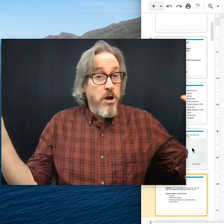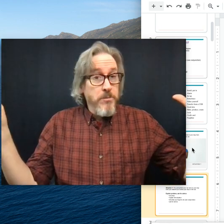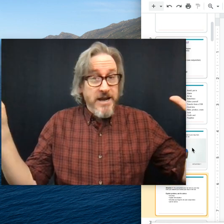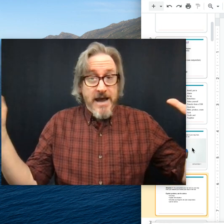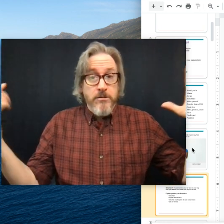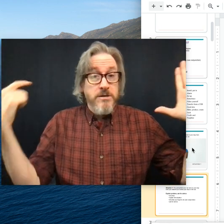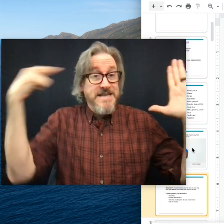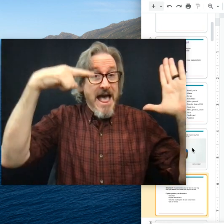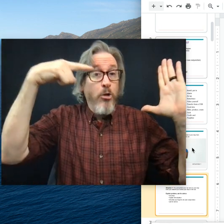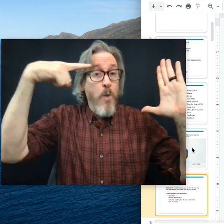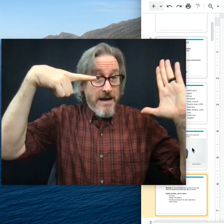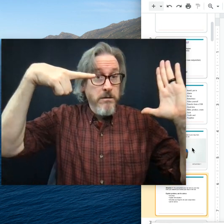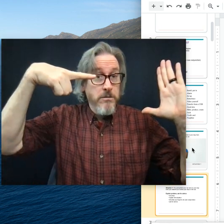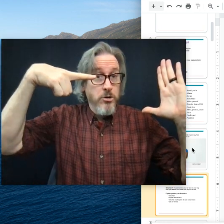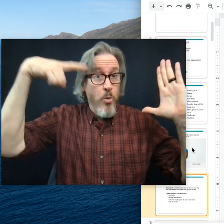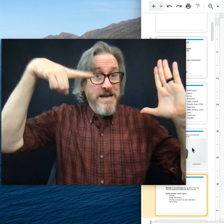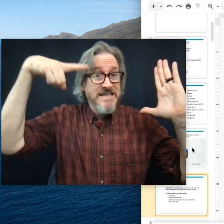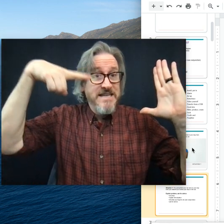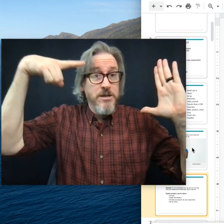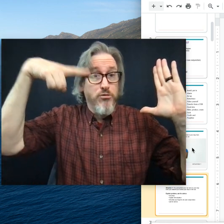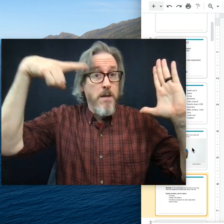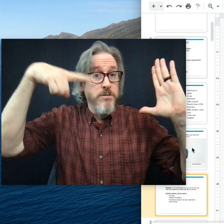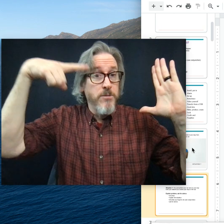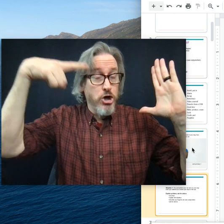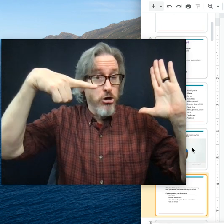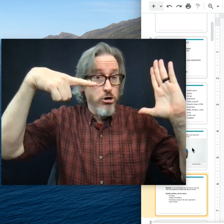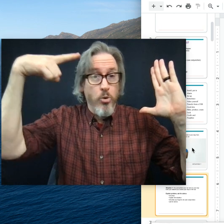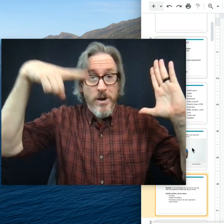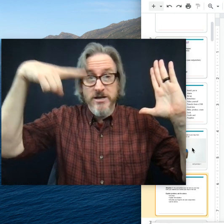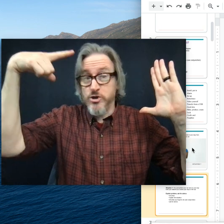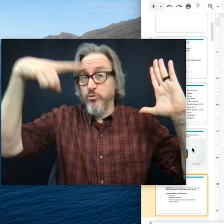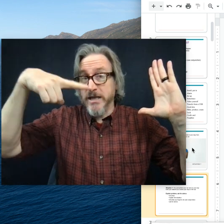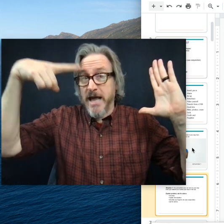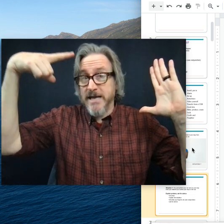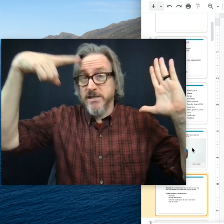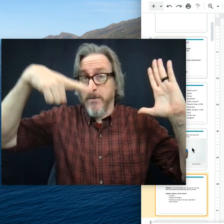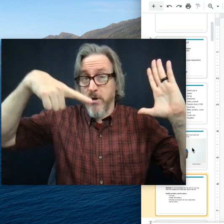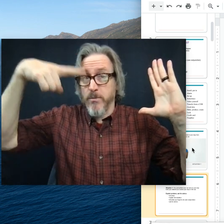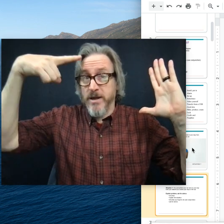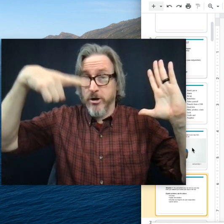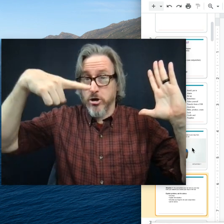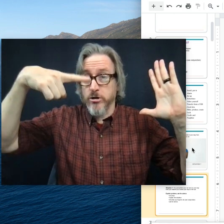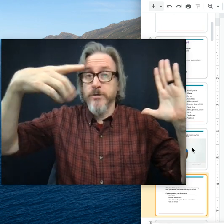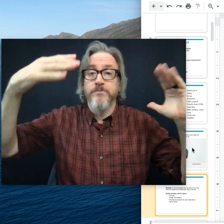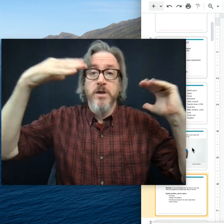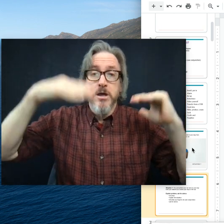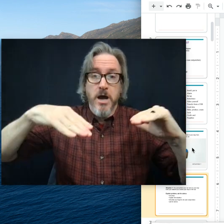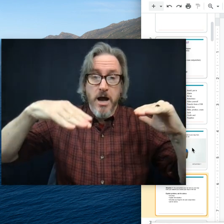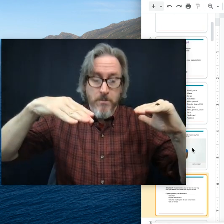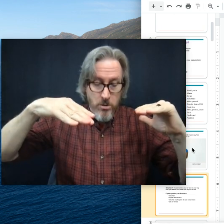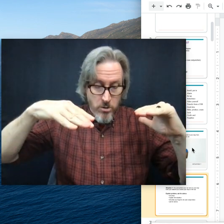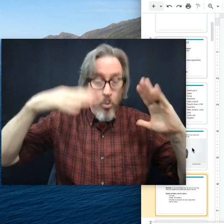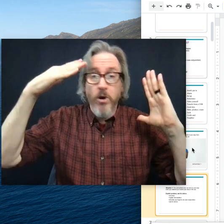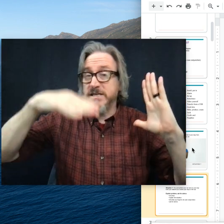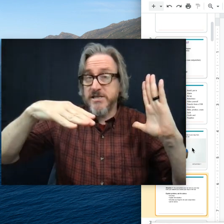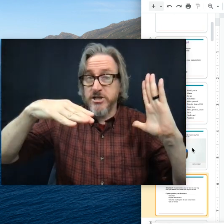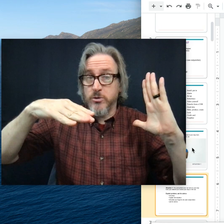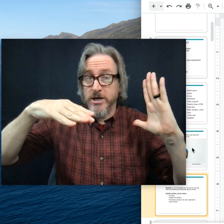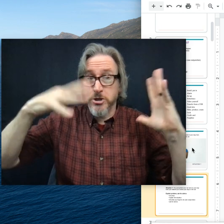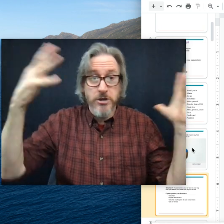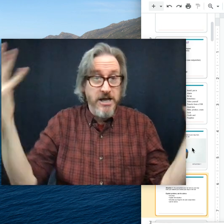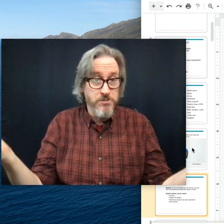explain the problem. Again, tell when. When did the problem occur, or when did you realize a problem had occurred? What